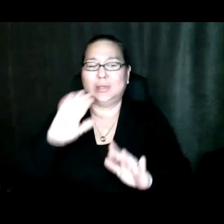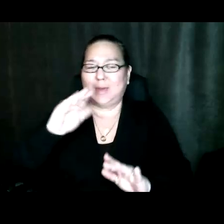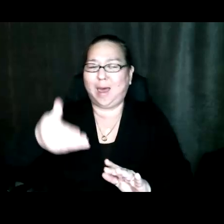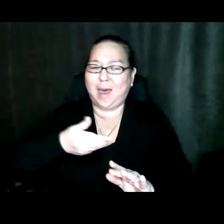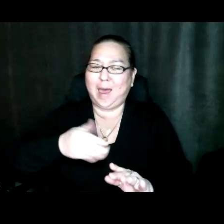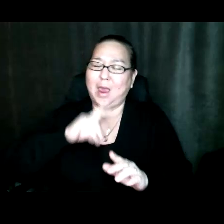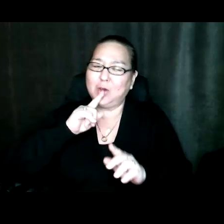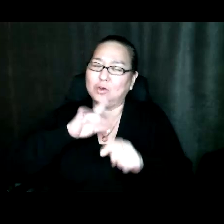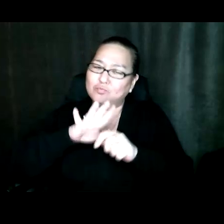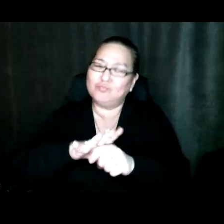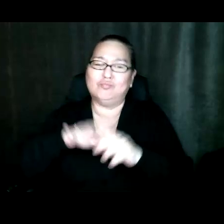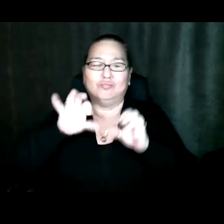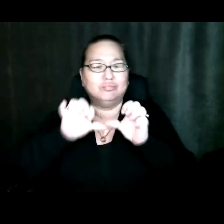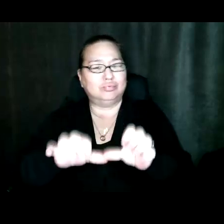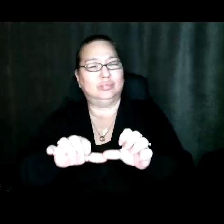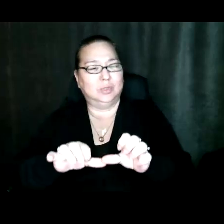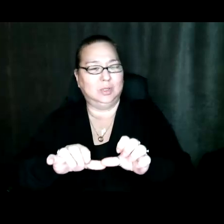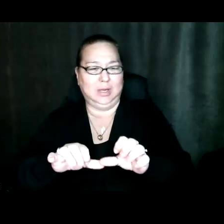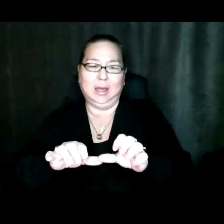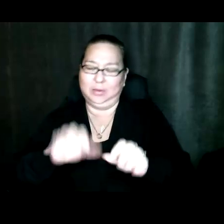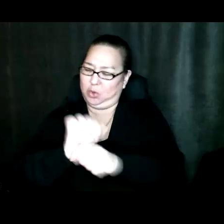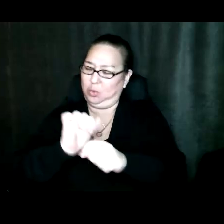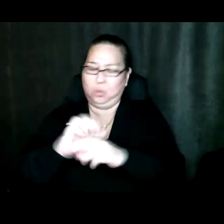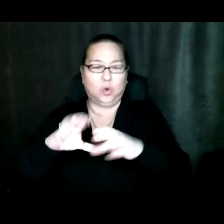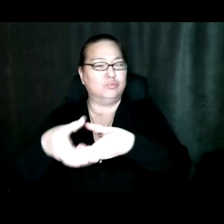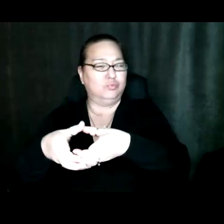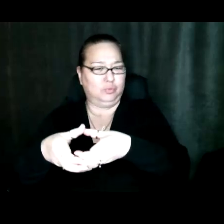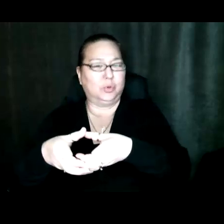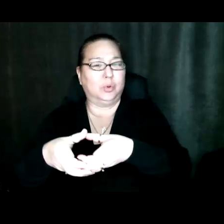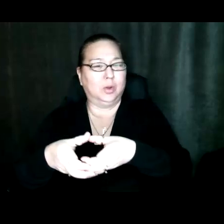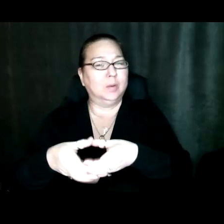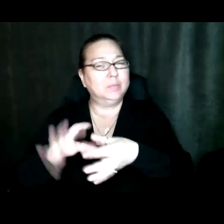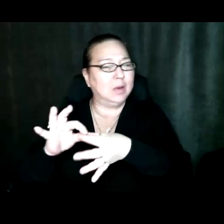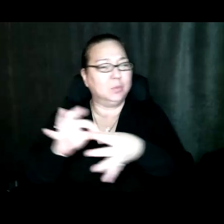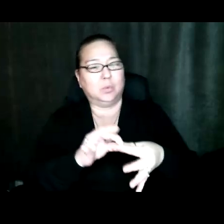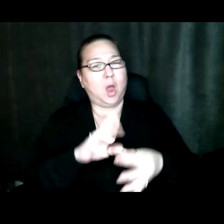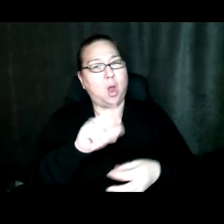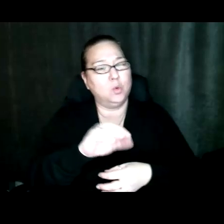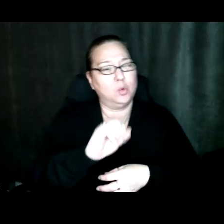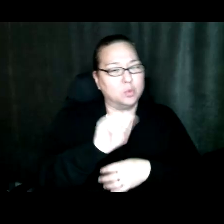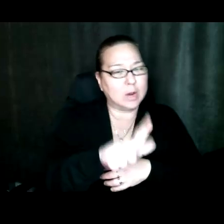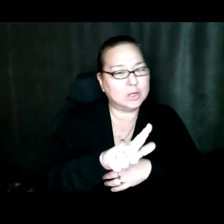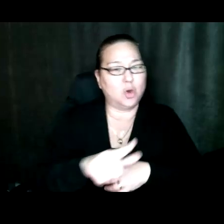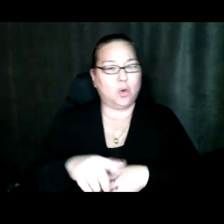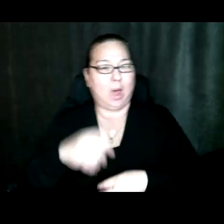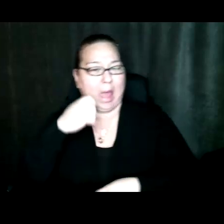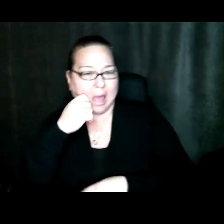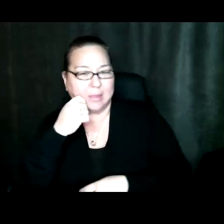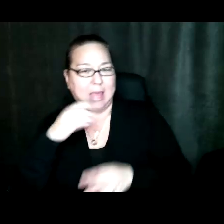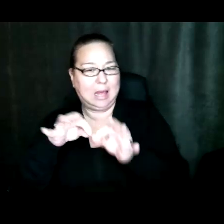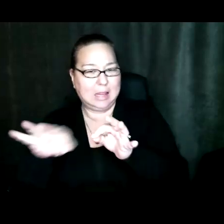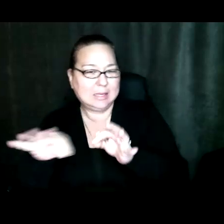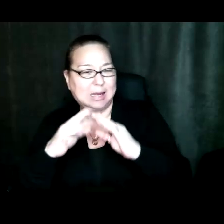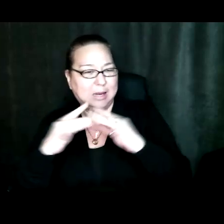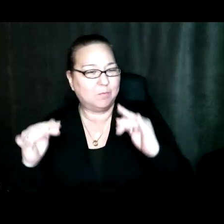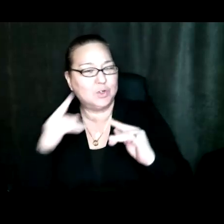and families it serves, end quote. In addition, the report also indicates that it will, quote, address the structural barriers